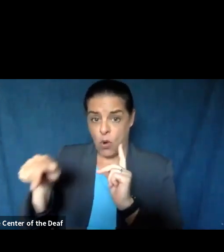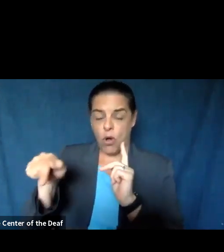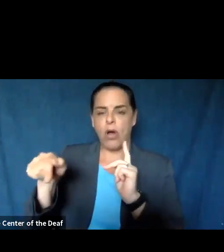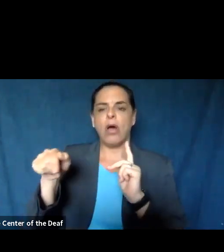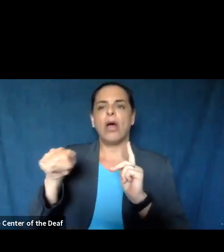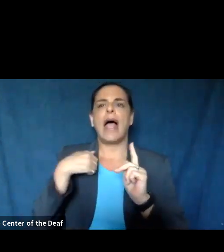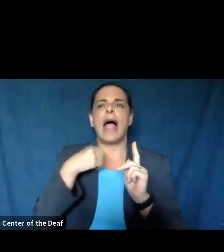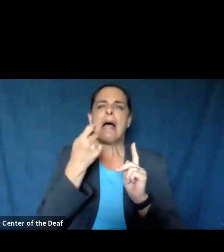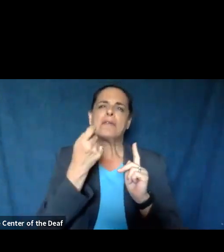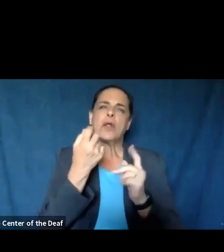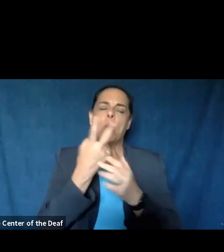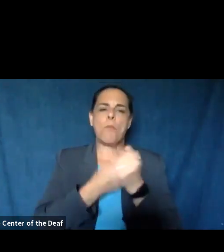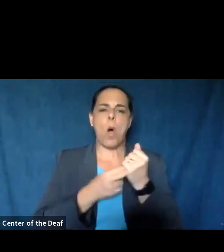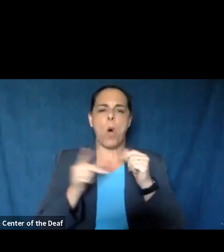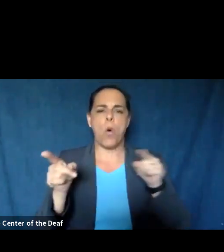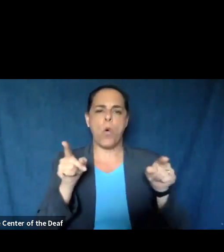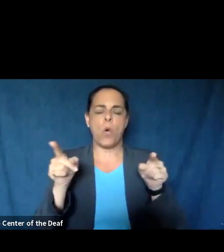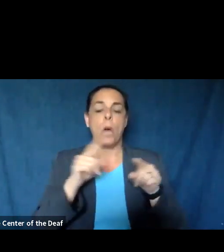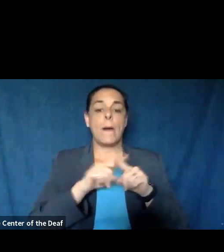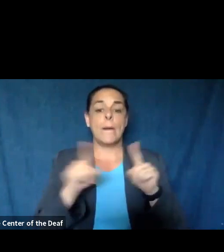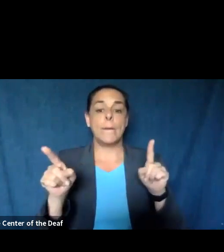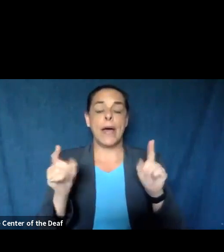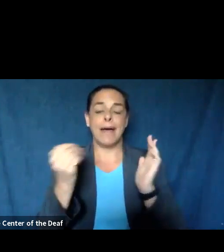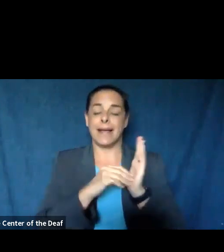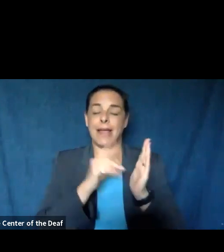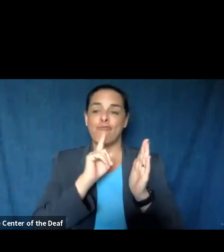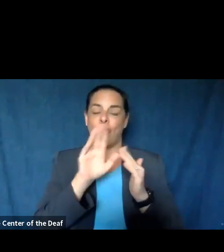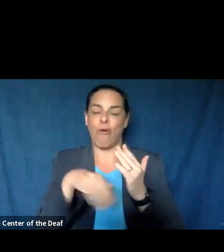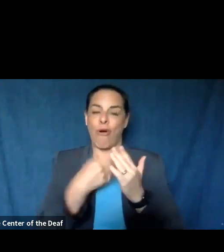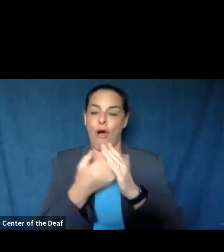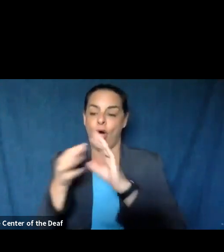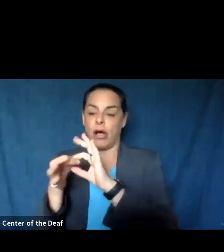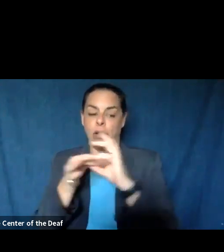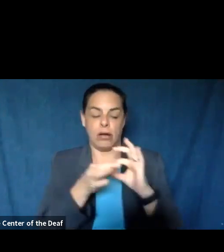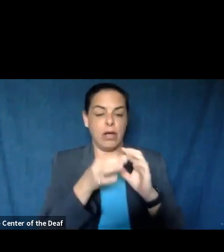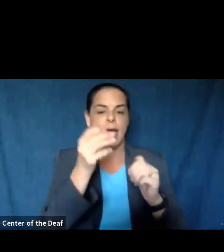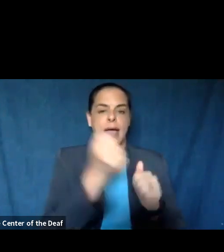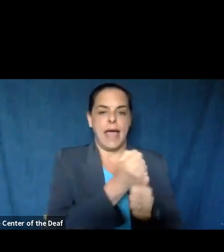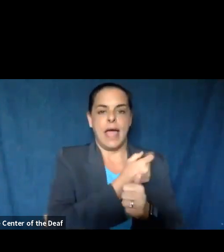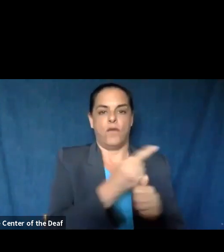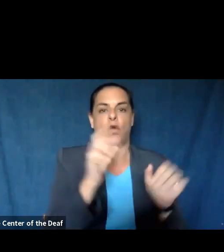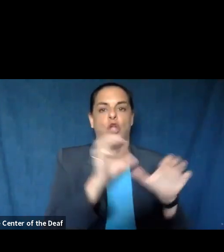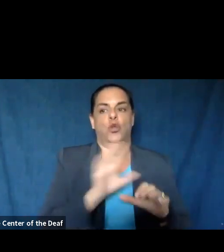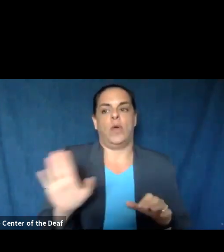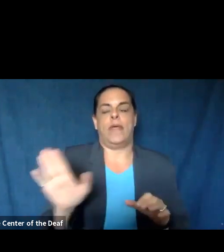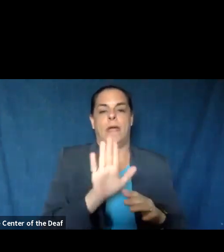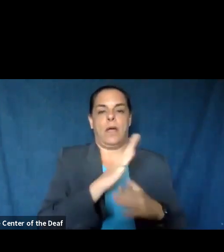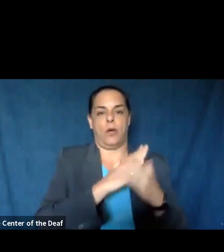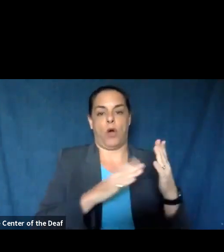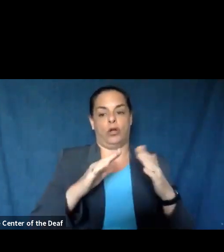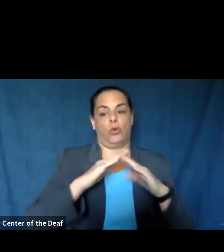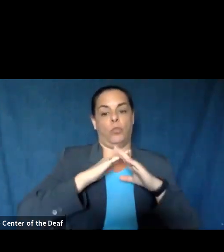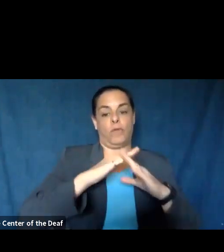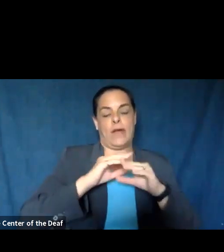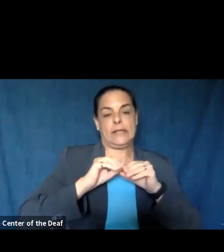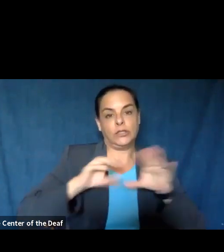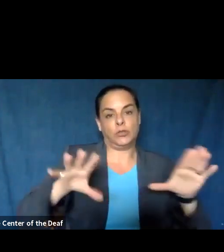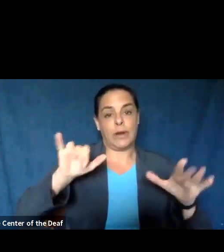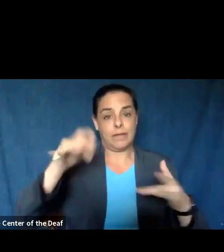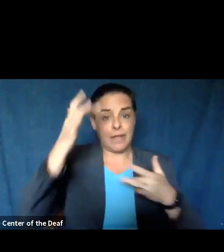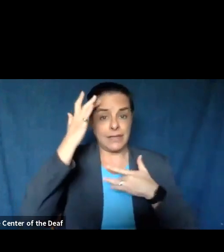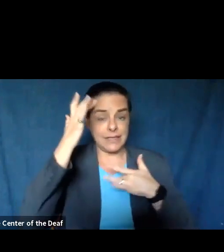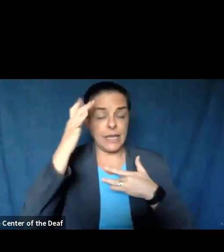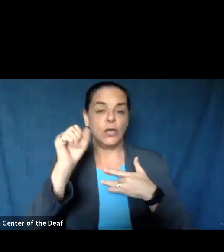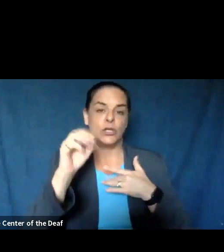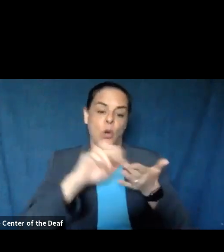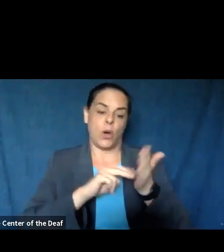both sides of that. But again, it all goes back to everybody trying to do their part to prevent the spread of this disease. So making